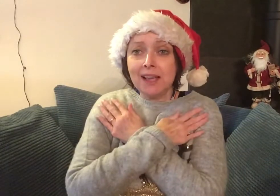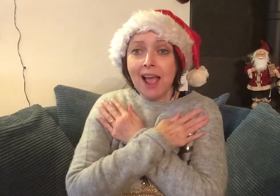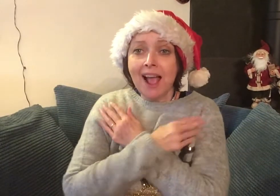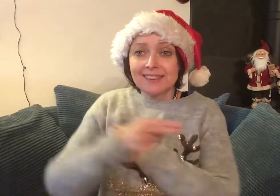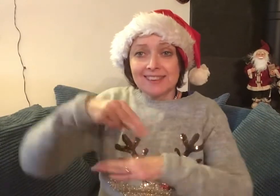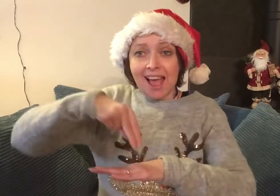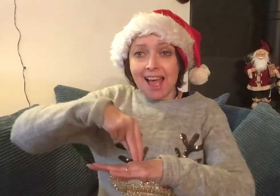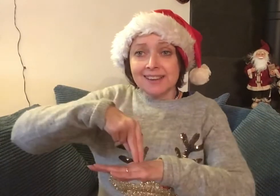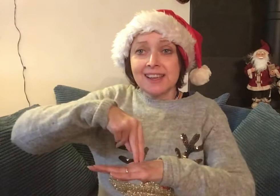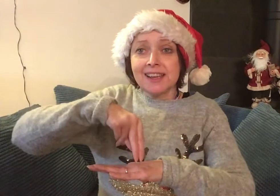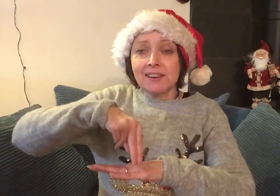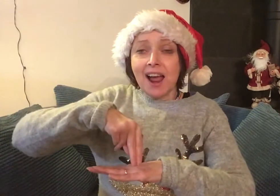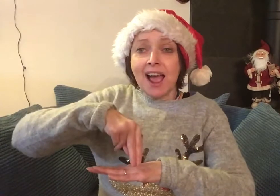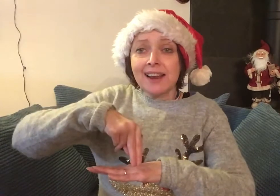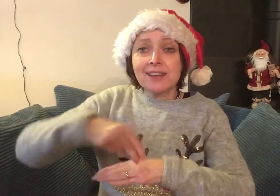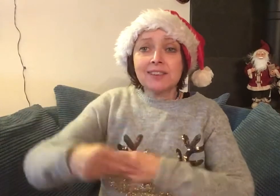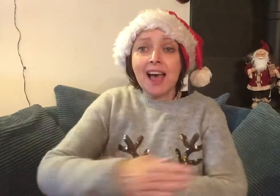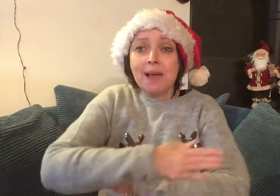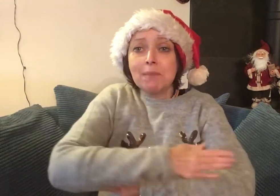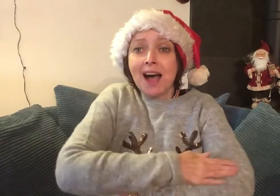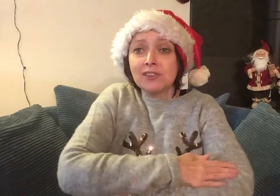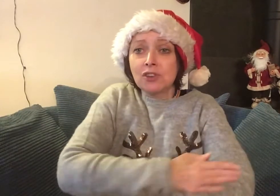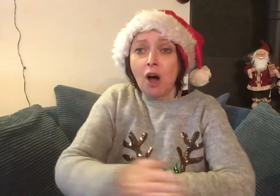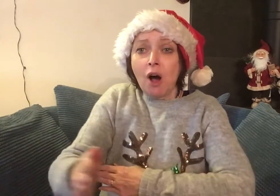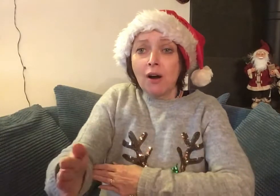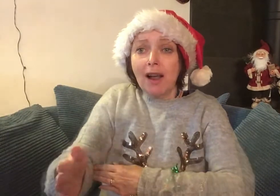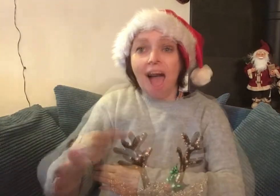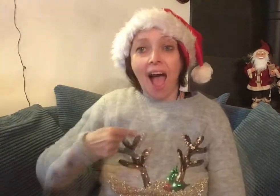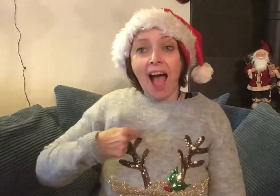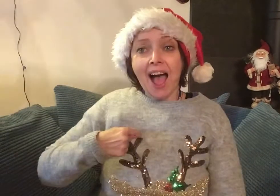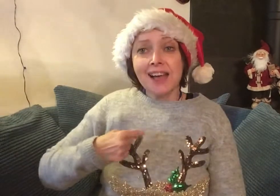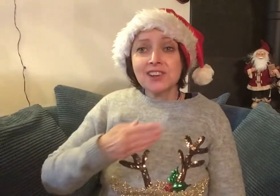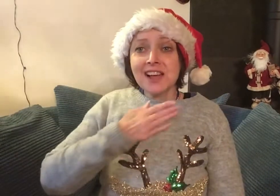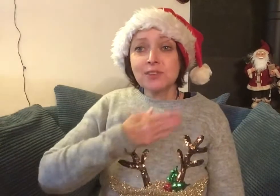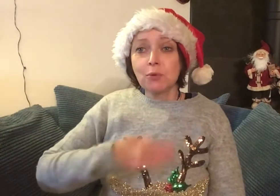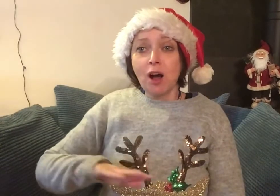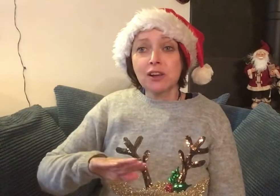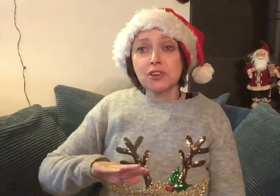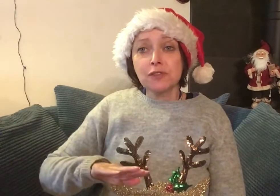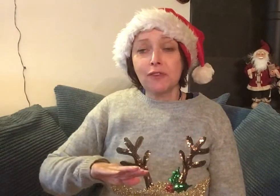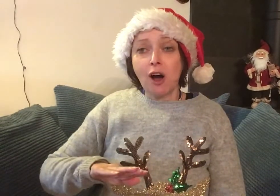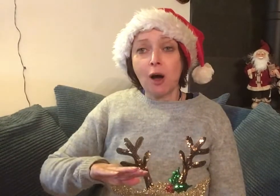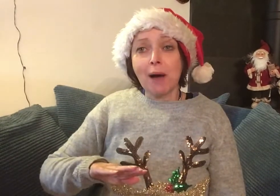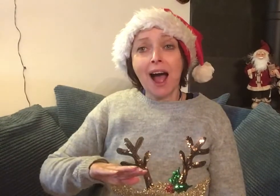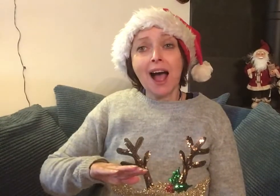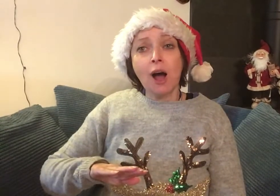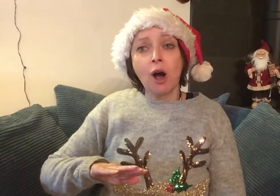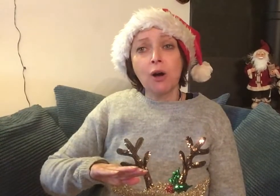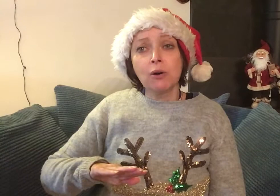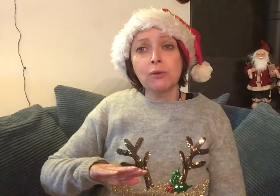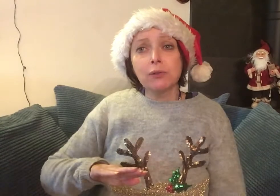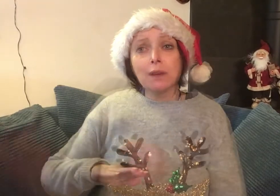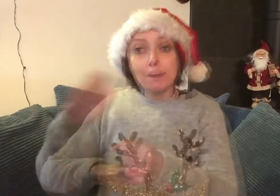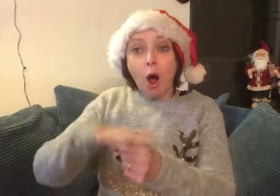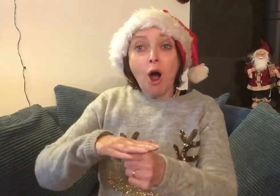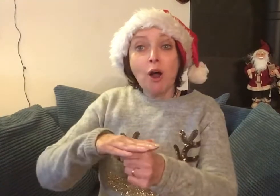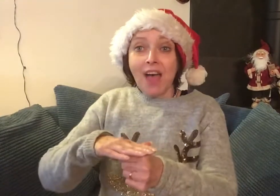standing right outside my door. I just want you for my own. More than